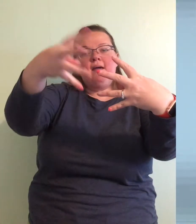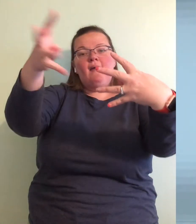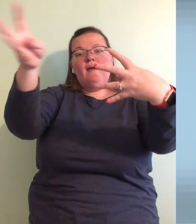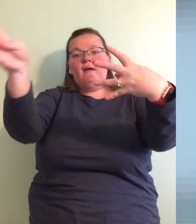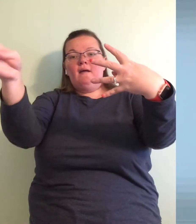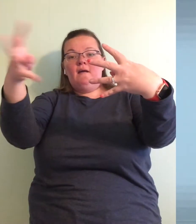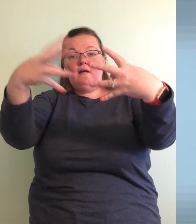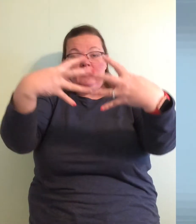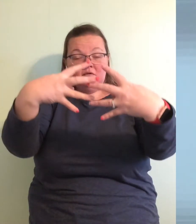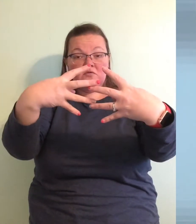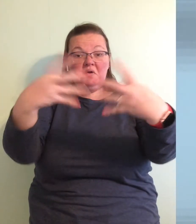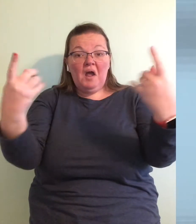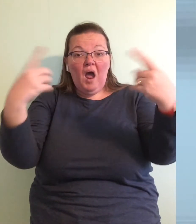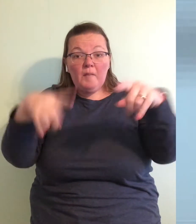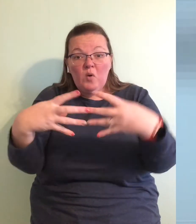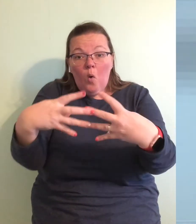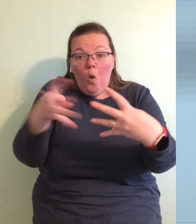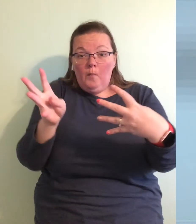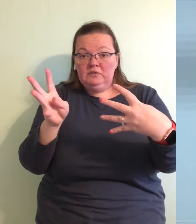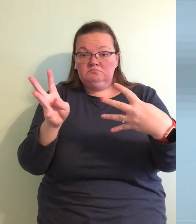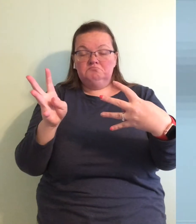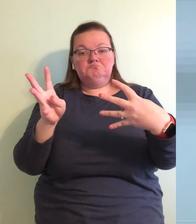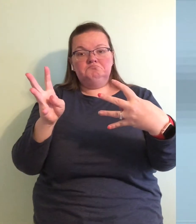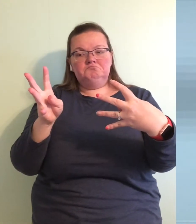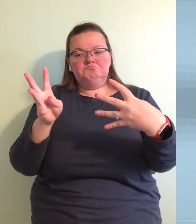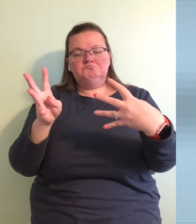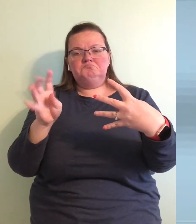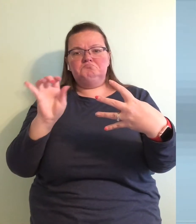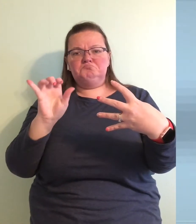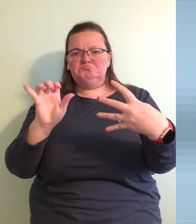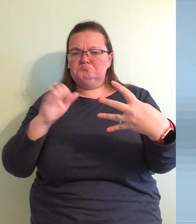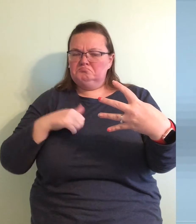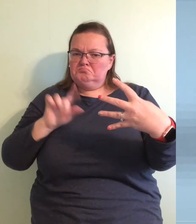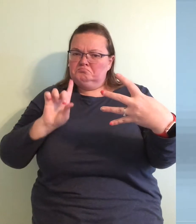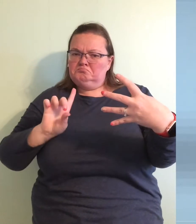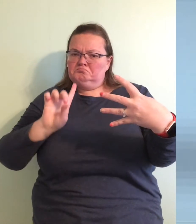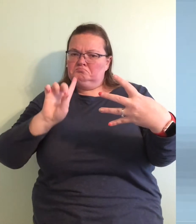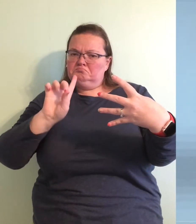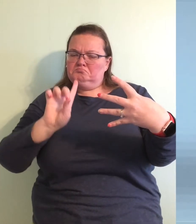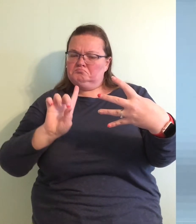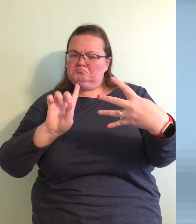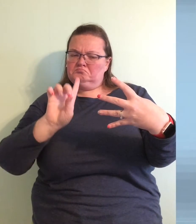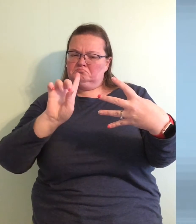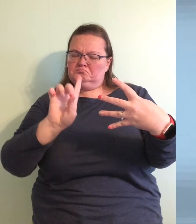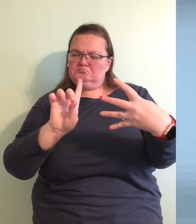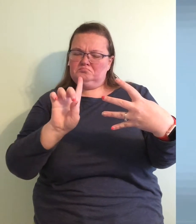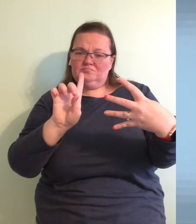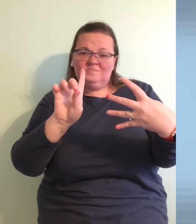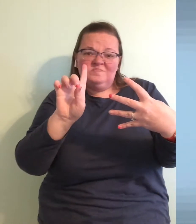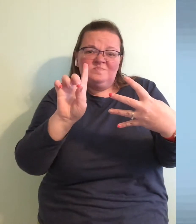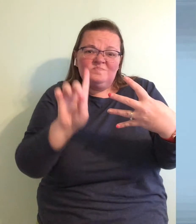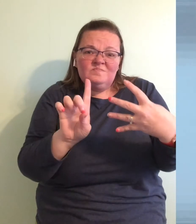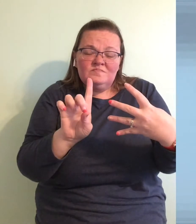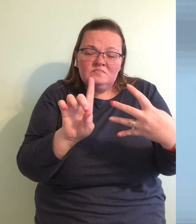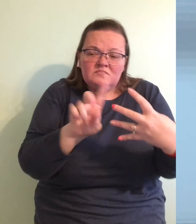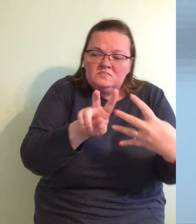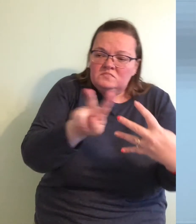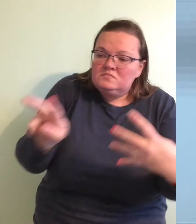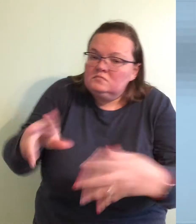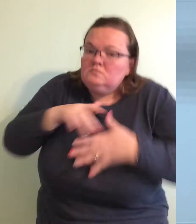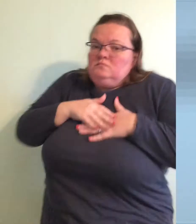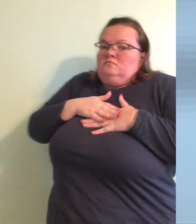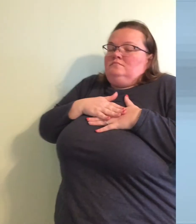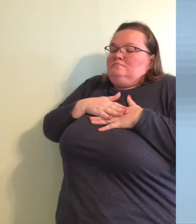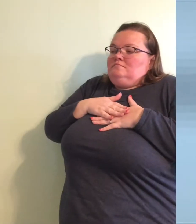open. Edmund crept up to the arch and looked inside into the courtyard, and there he saw a sight that nearly made